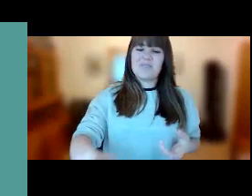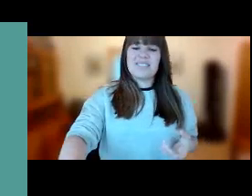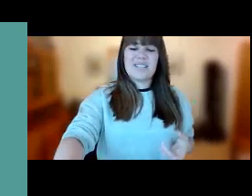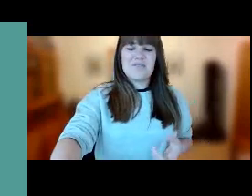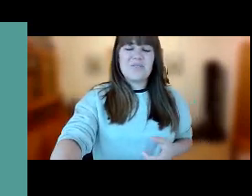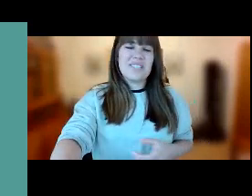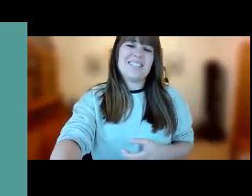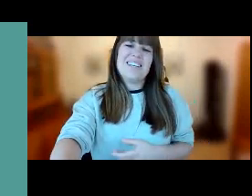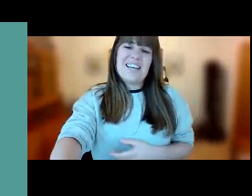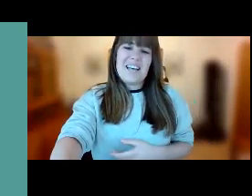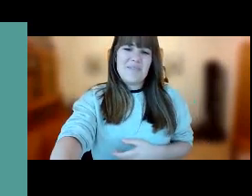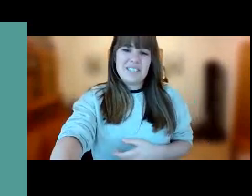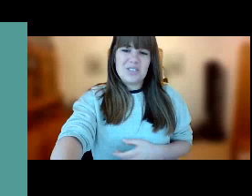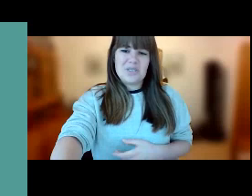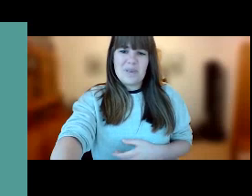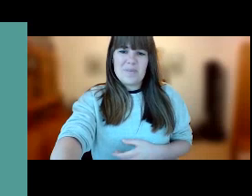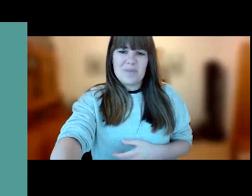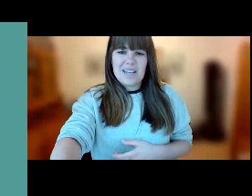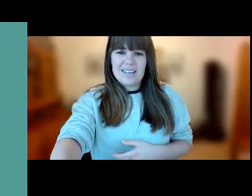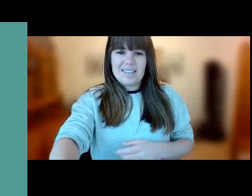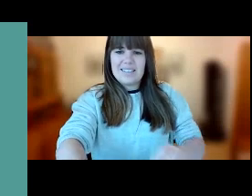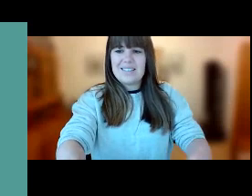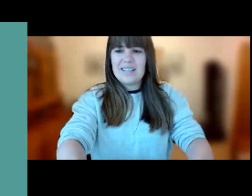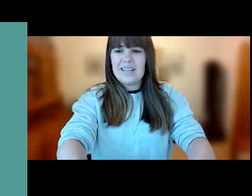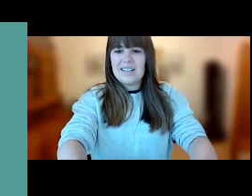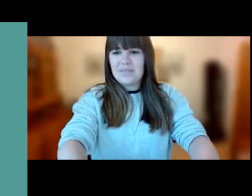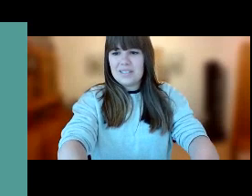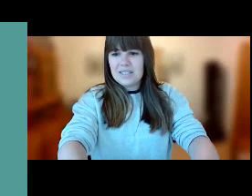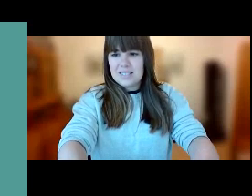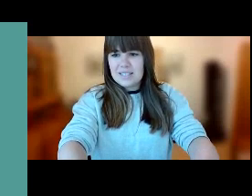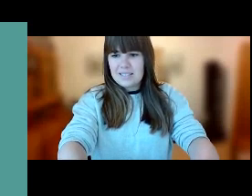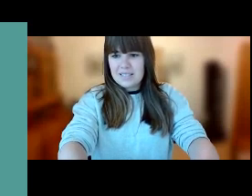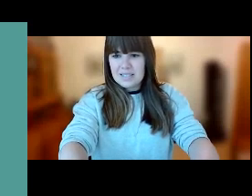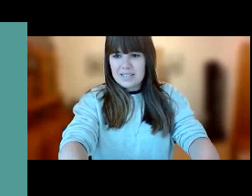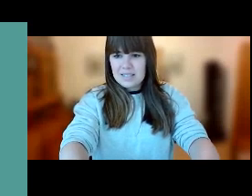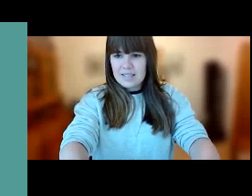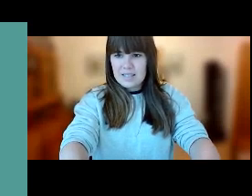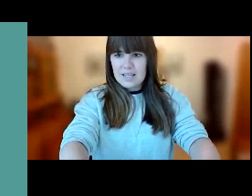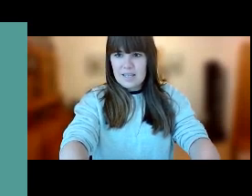those assumptions going forward, and ensure that people can. So let me just,